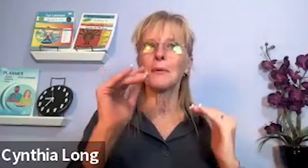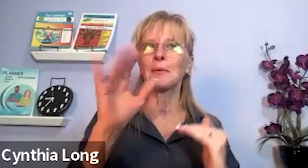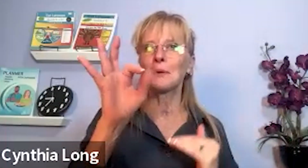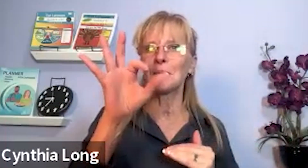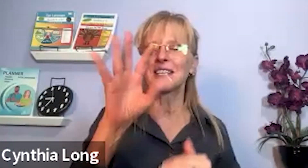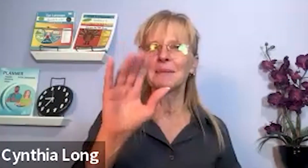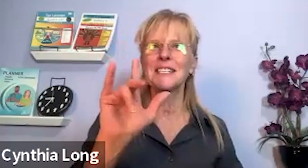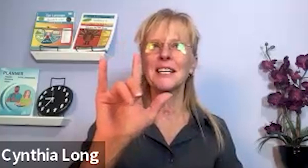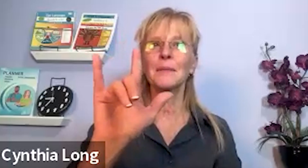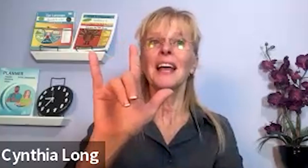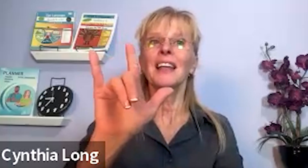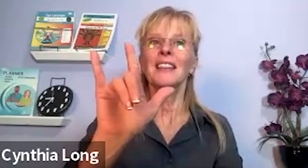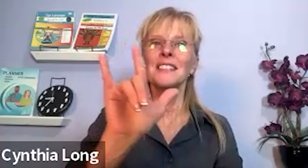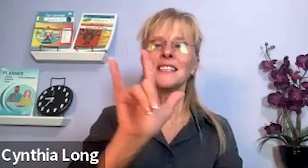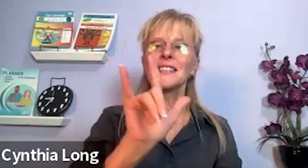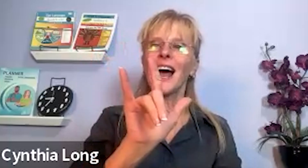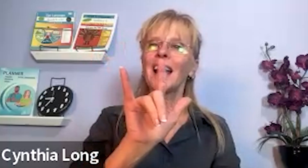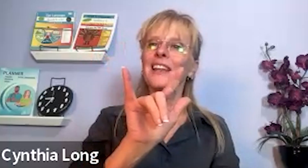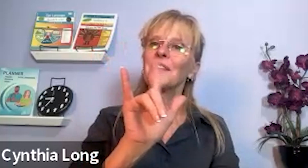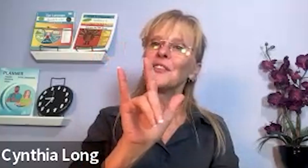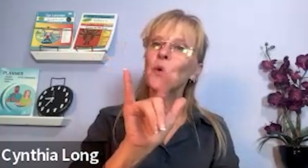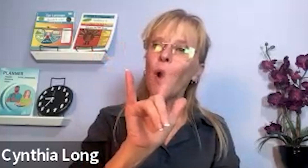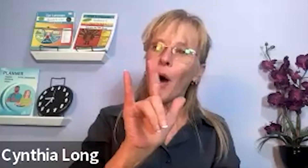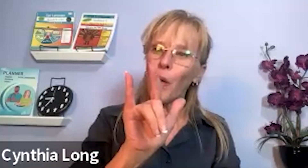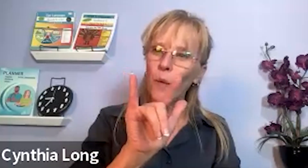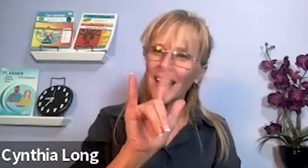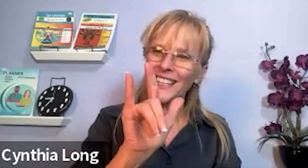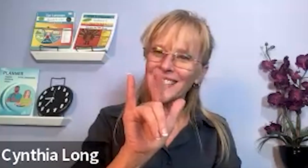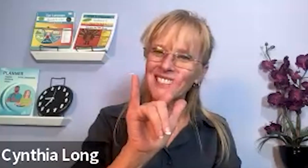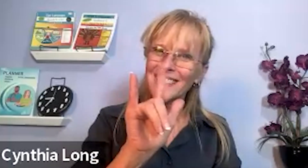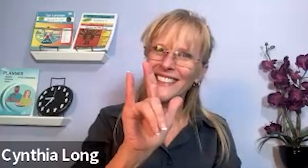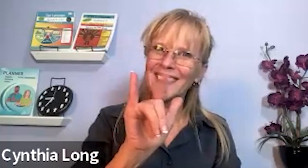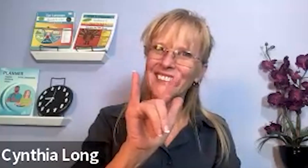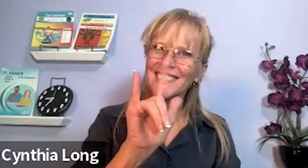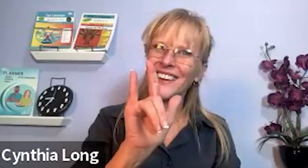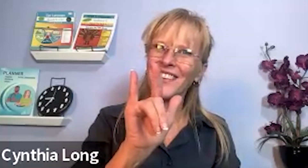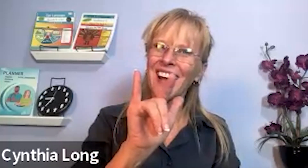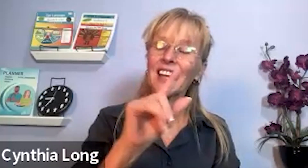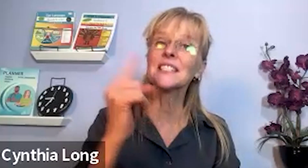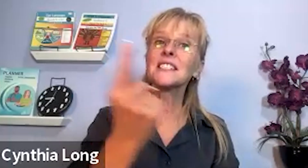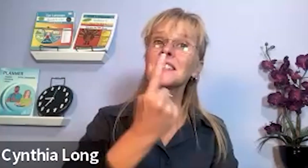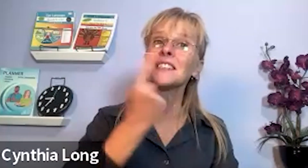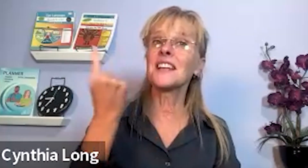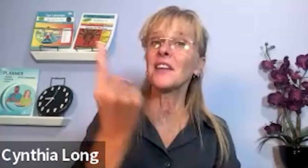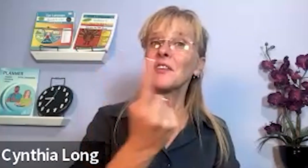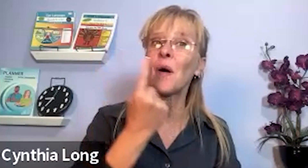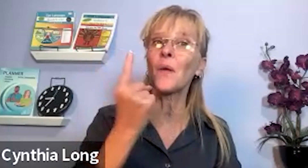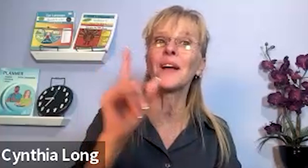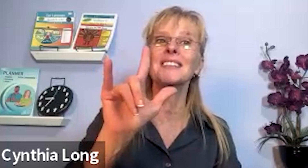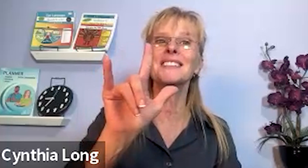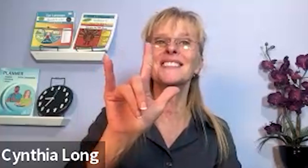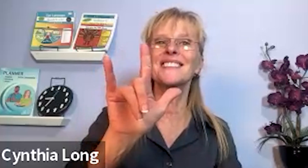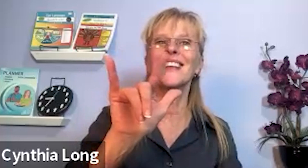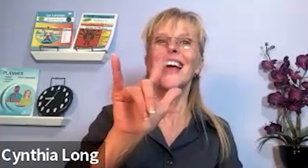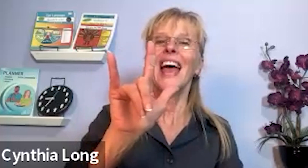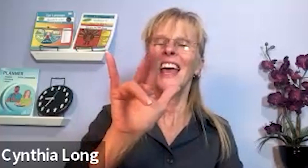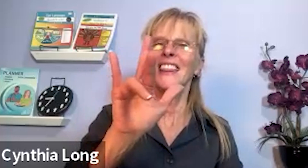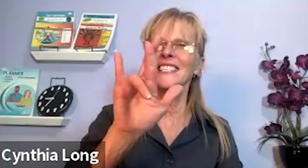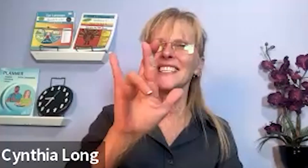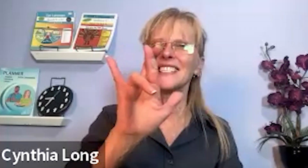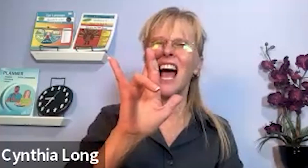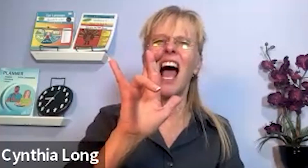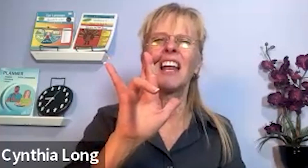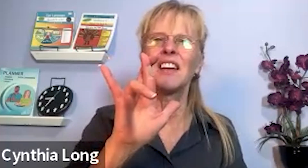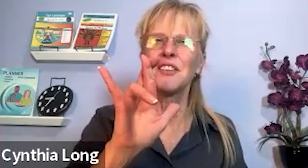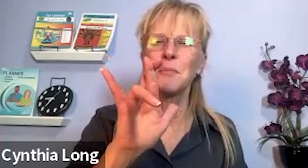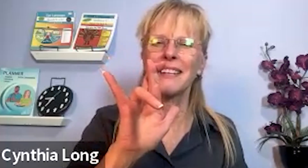some pro tips here? This is I love you always, okay, because this is a sign for always. And